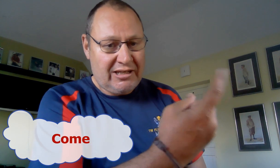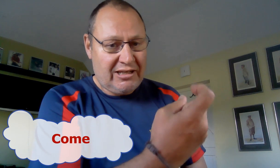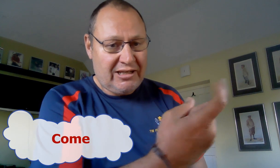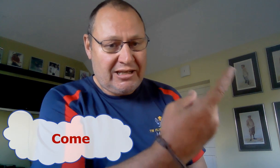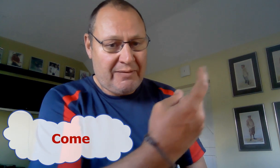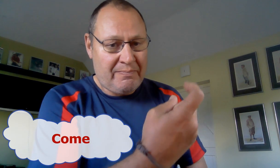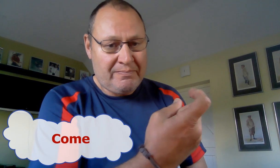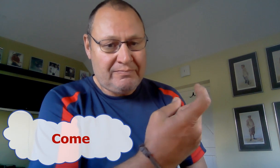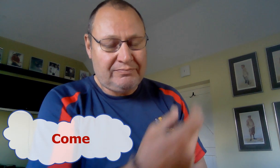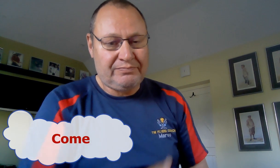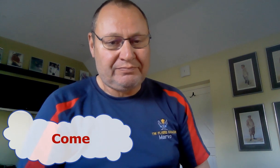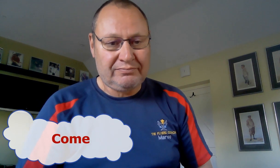Come.